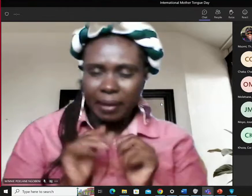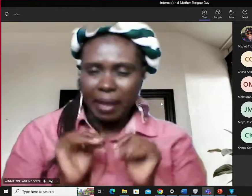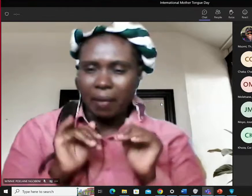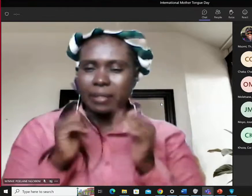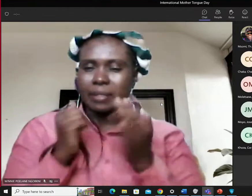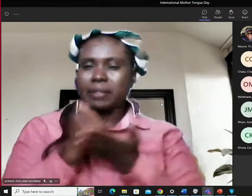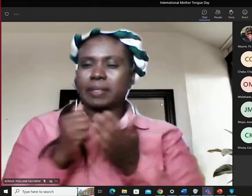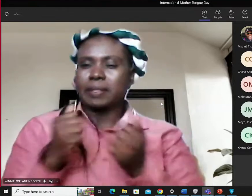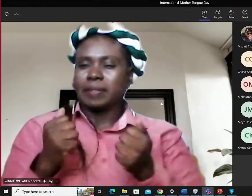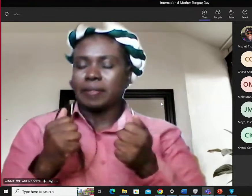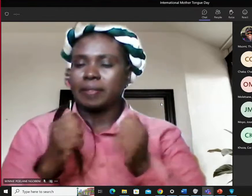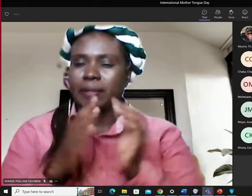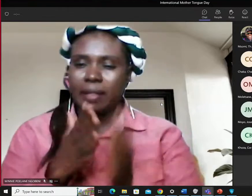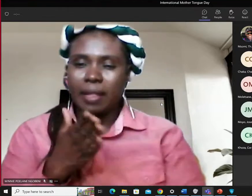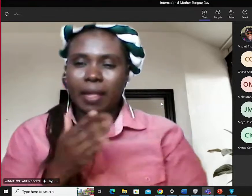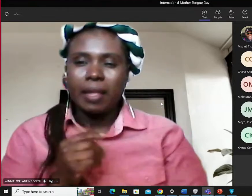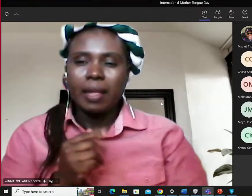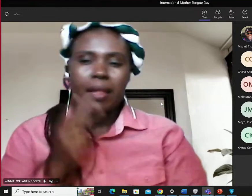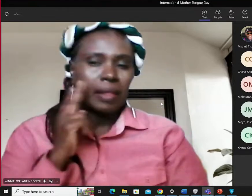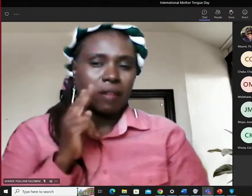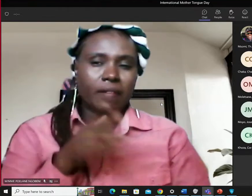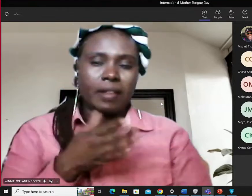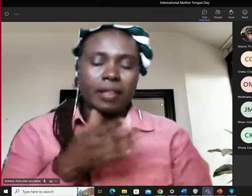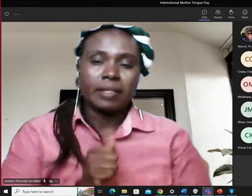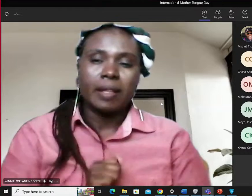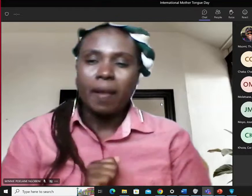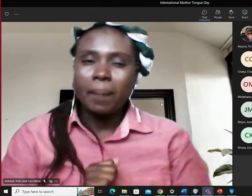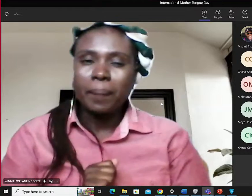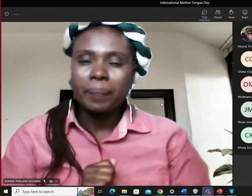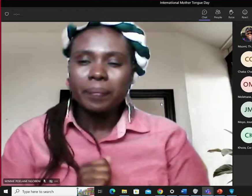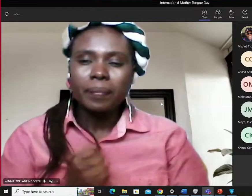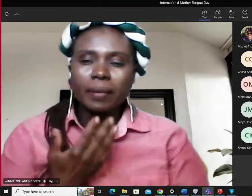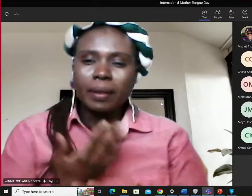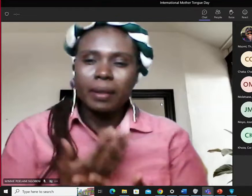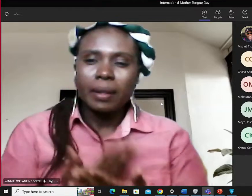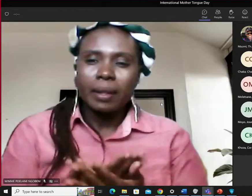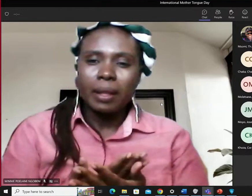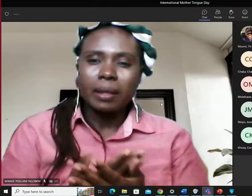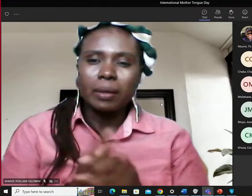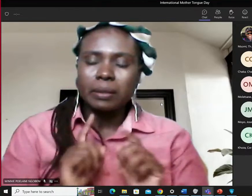is. It is an unseen disability.